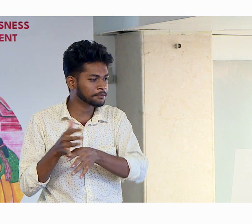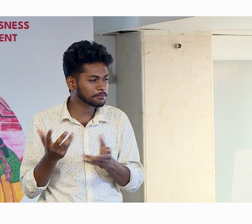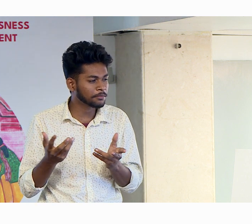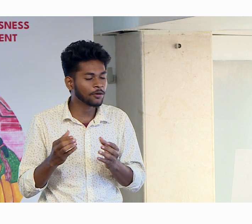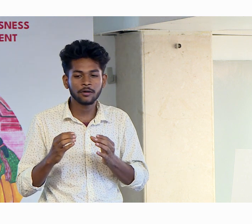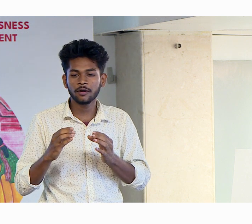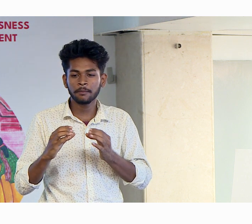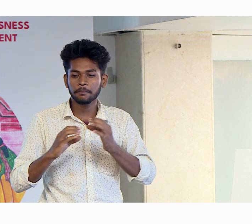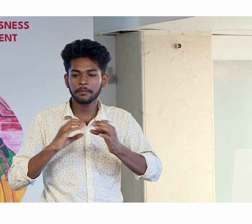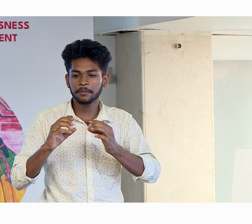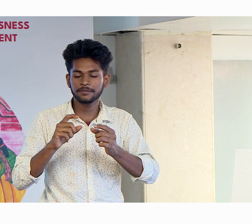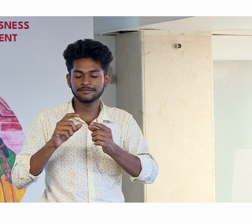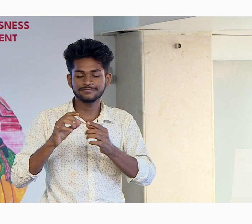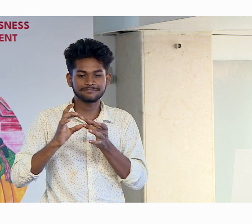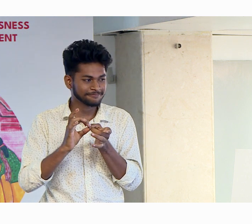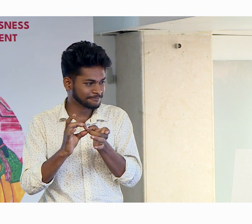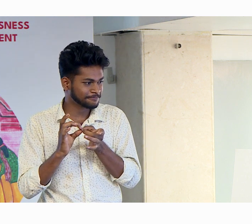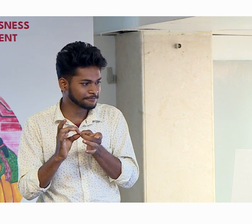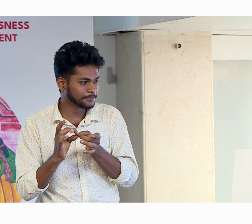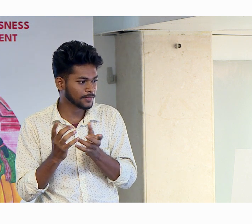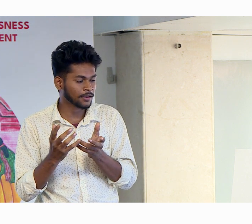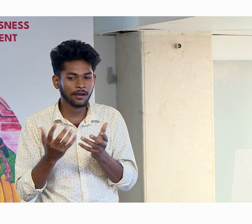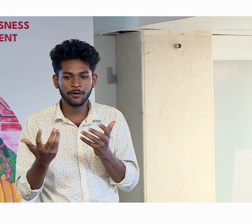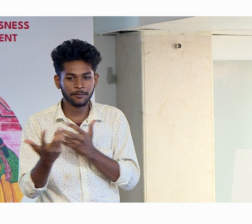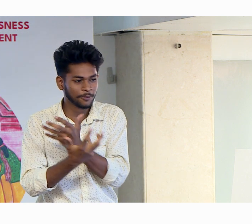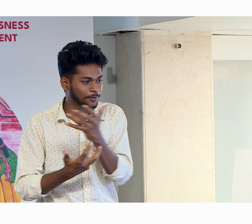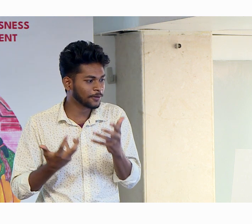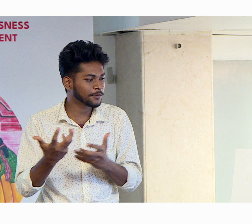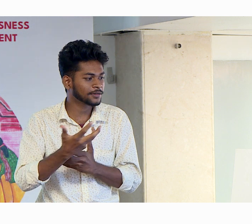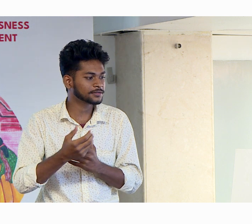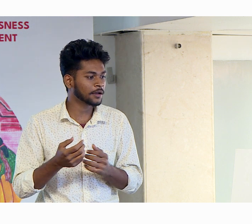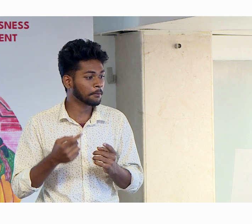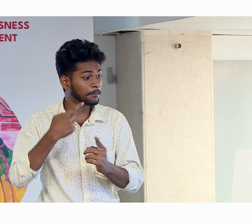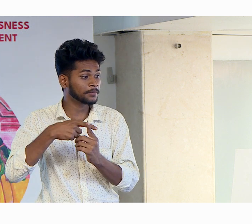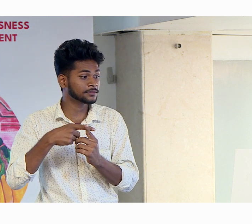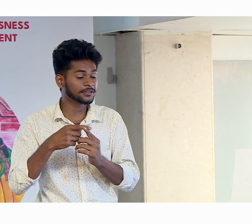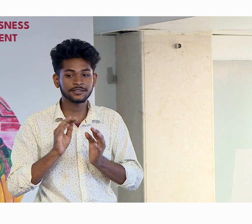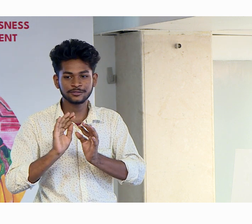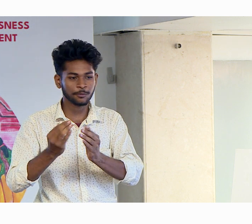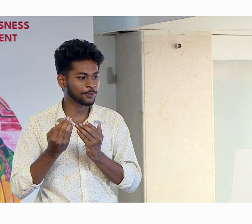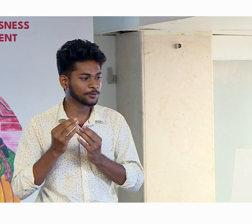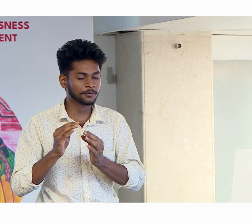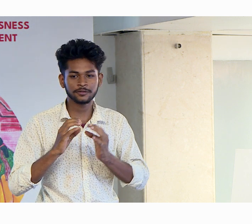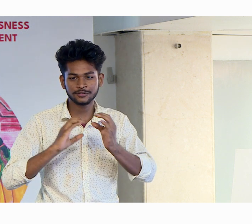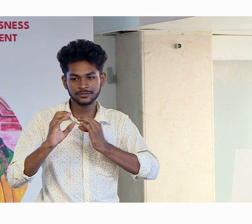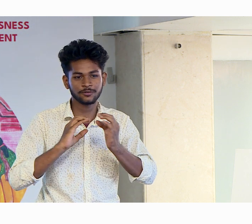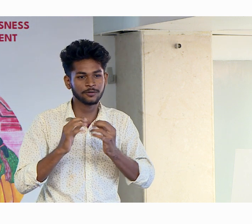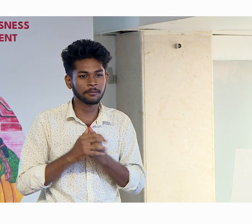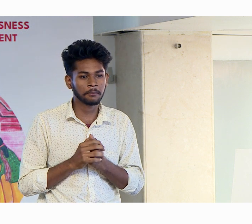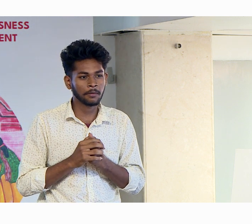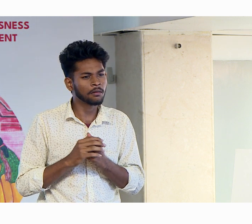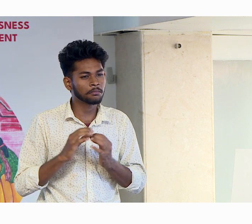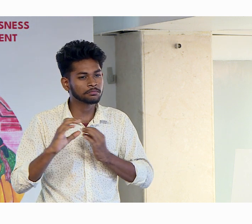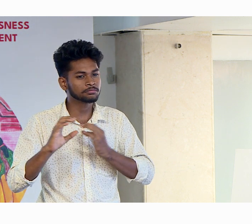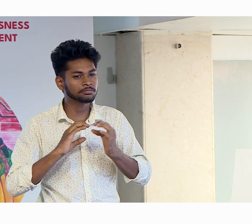robust about dialogues, but having supportive dialogues so you can challenge and you feel comfortable challenging. It's about